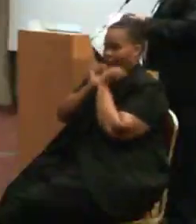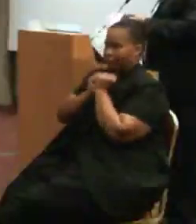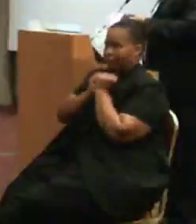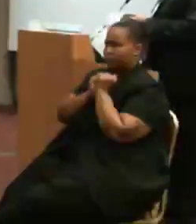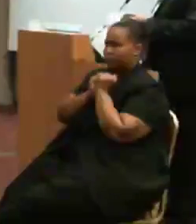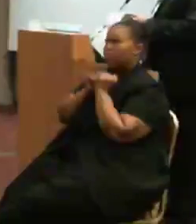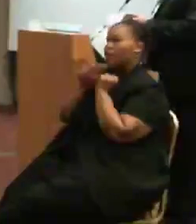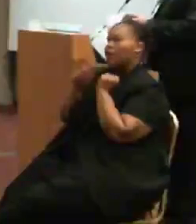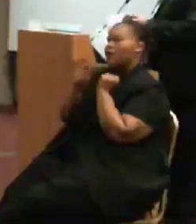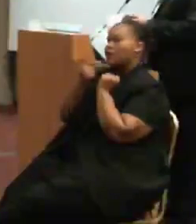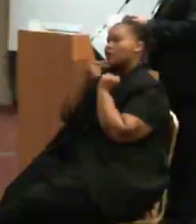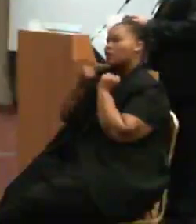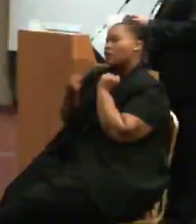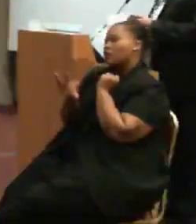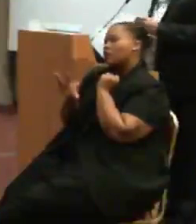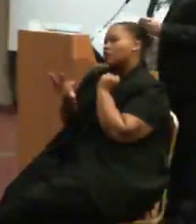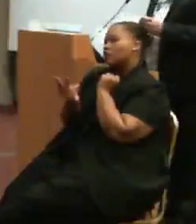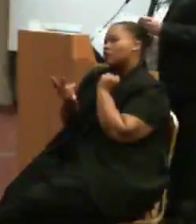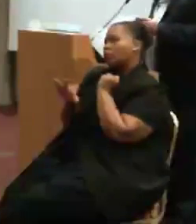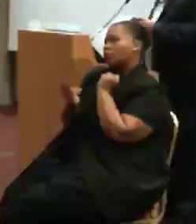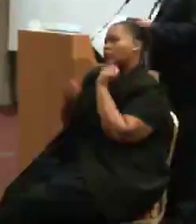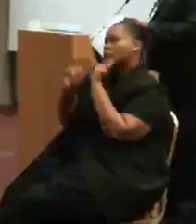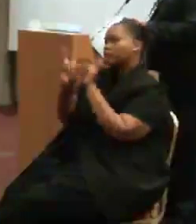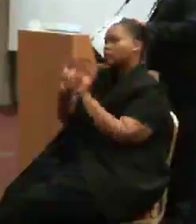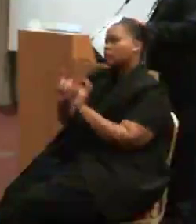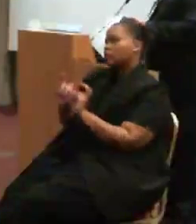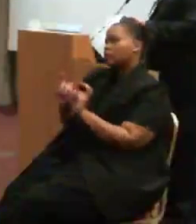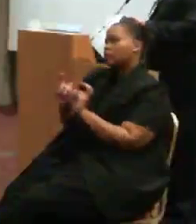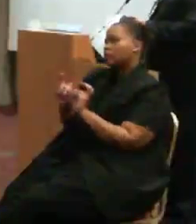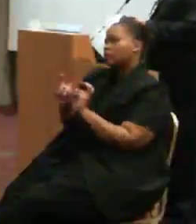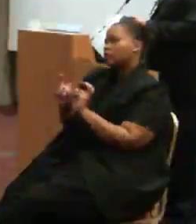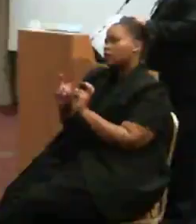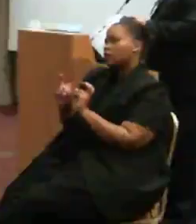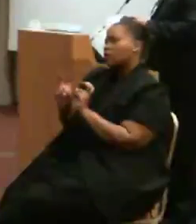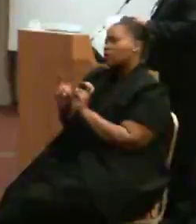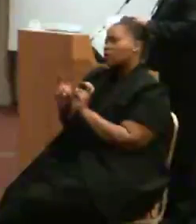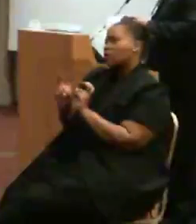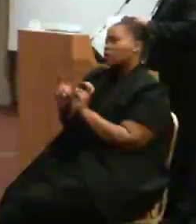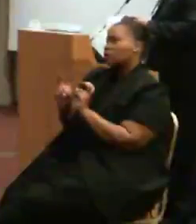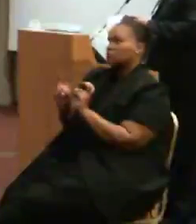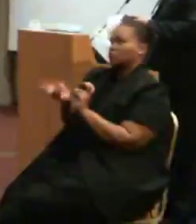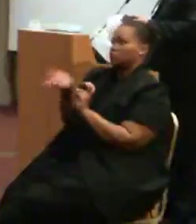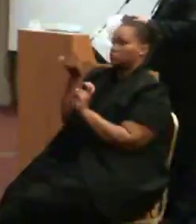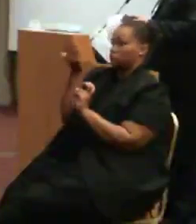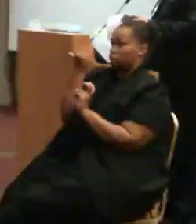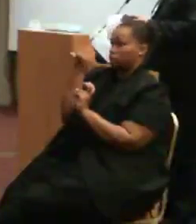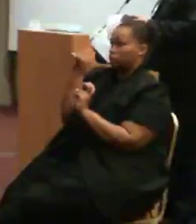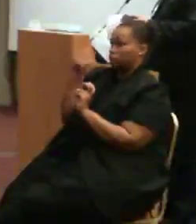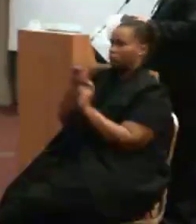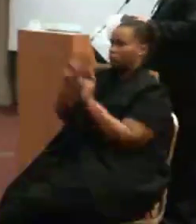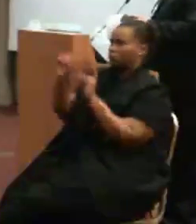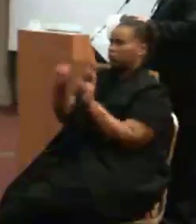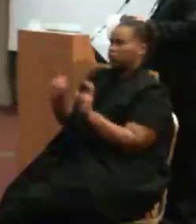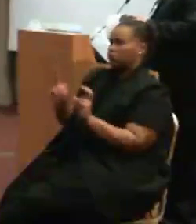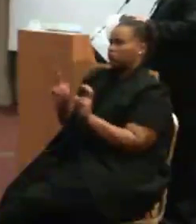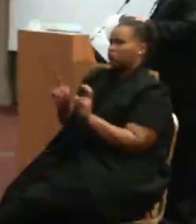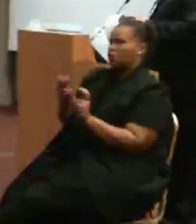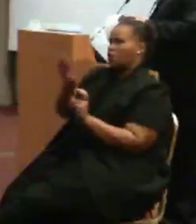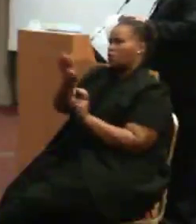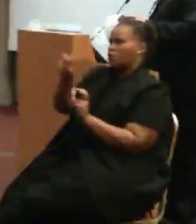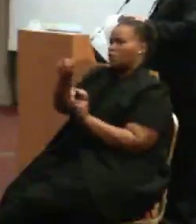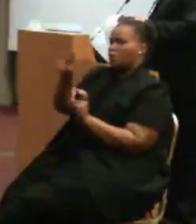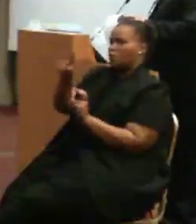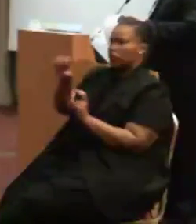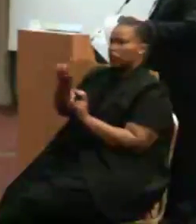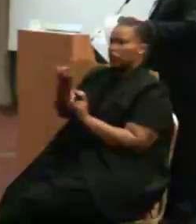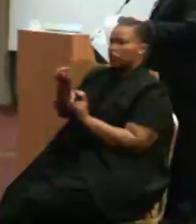Mention was also made by Eskom that in some previous era, Eskom's bonds traded more